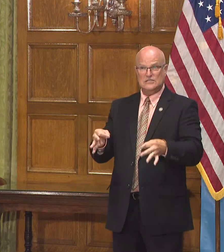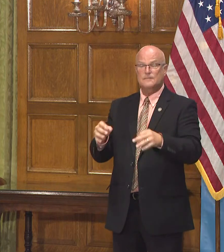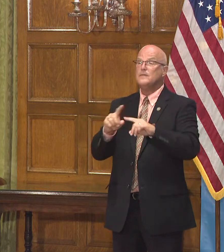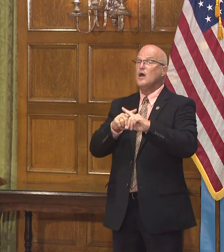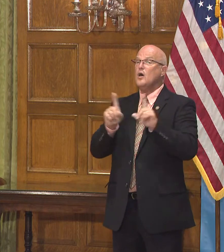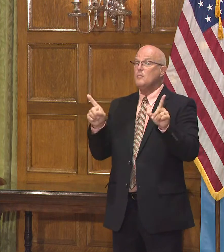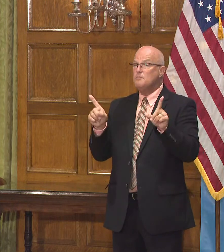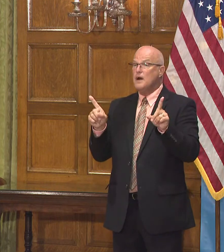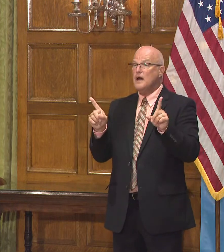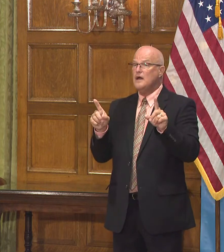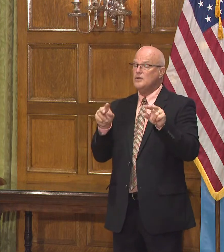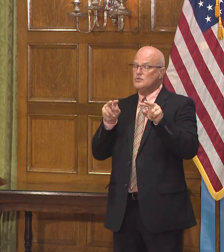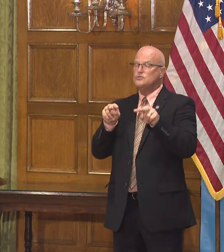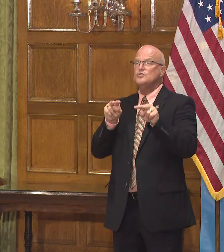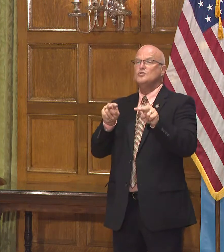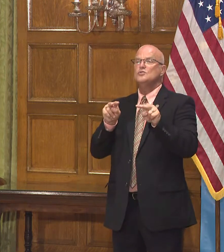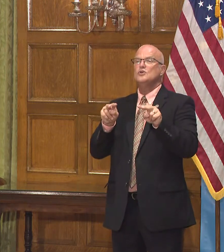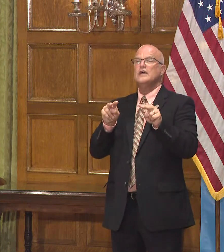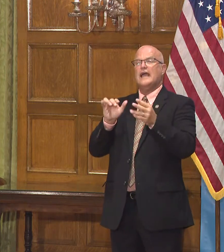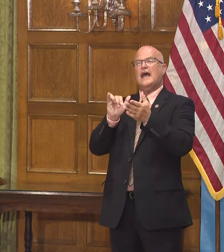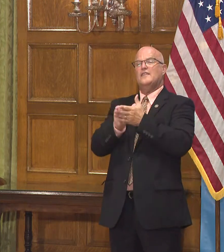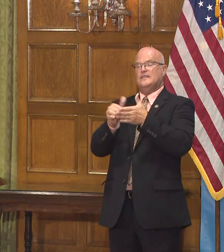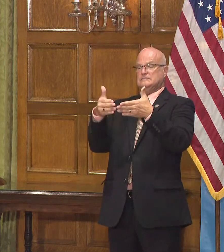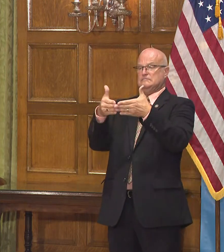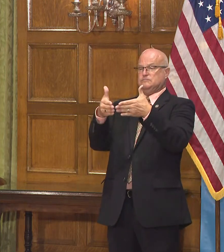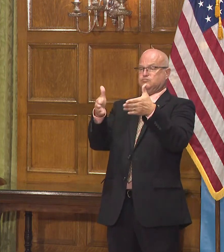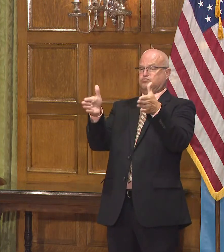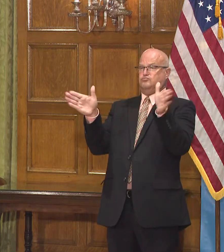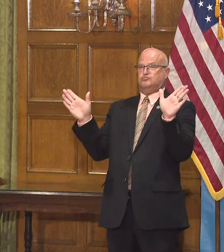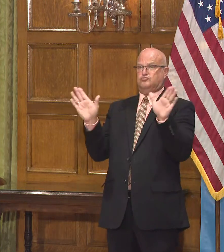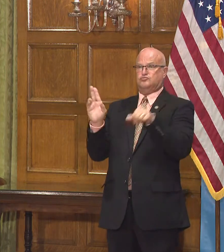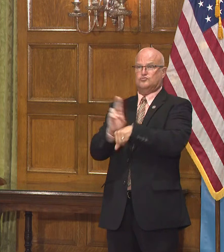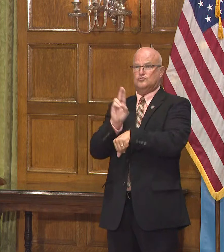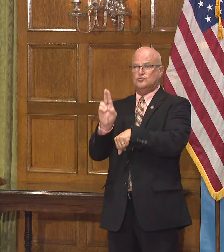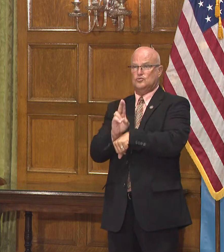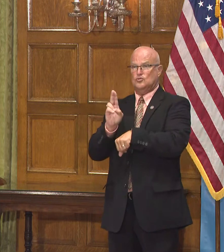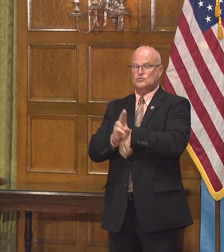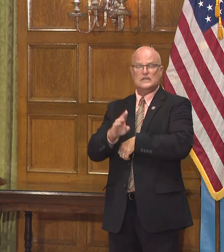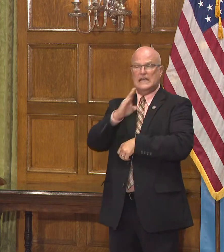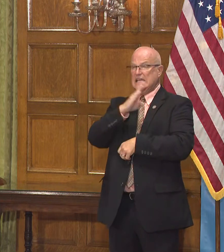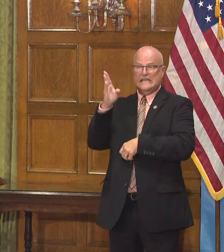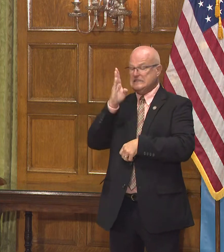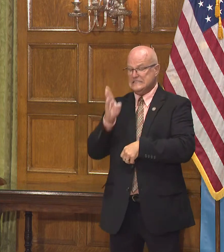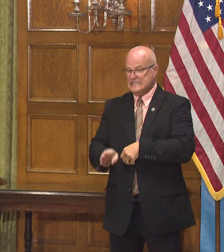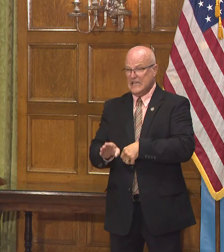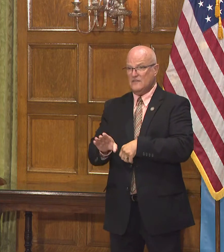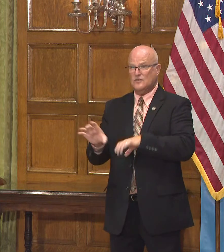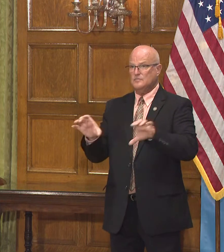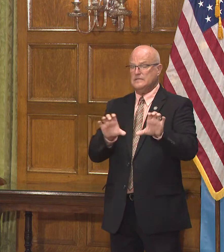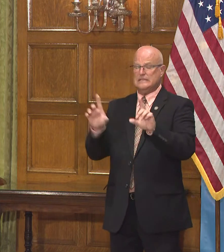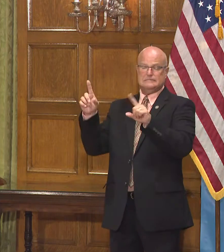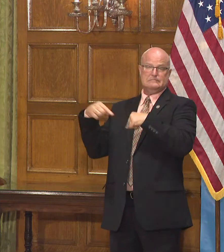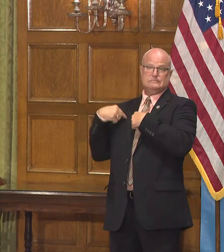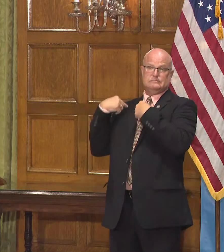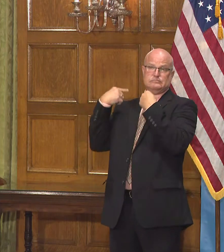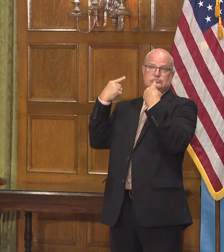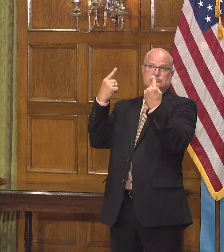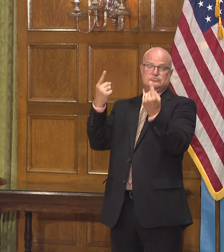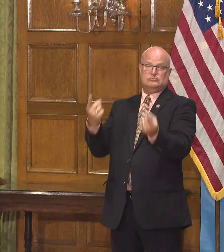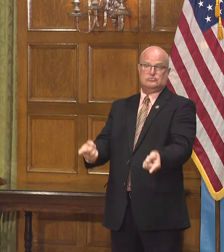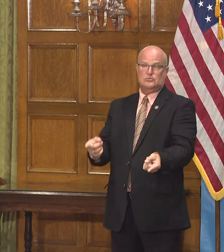But whenever you look at the broad-based use, it has never been done historically